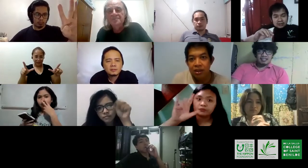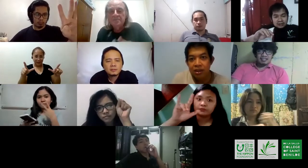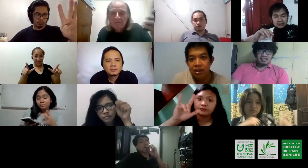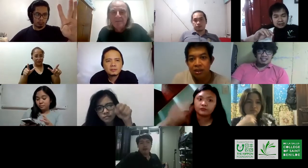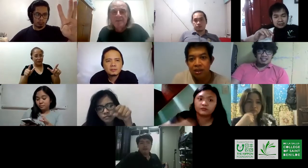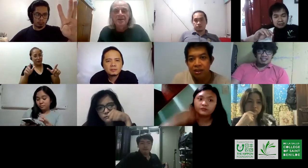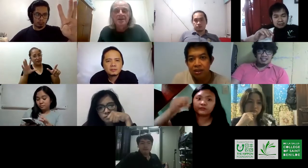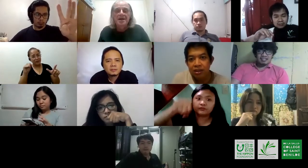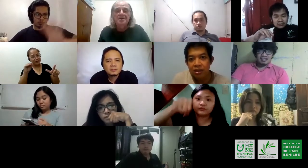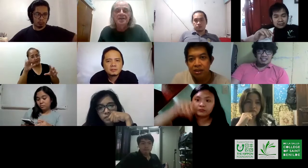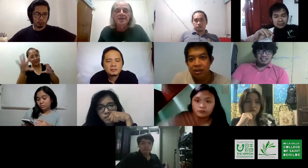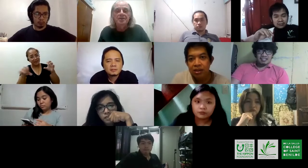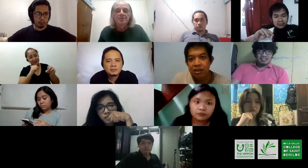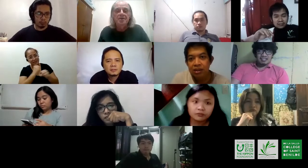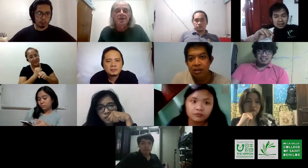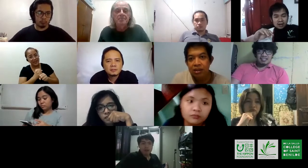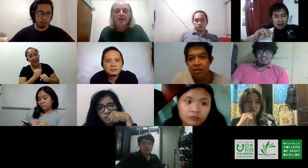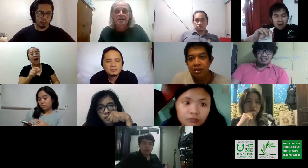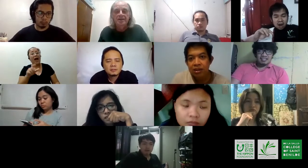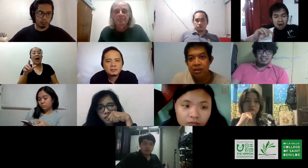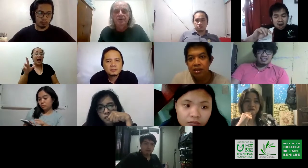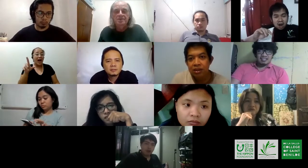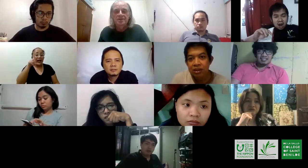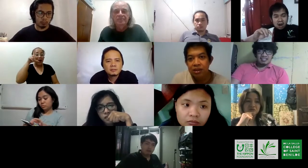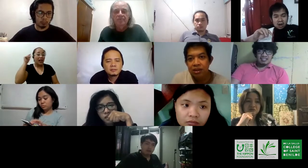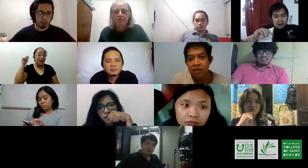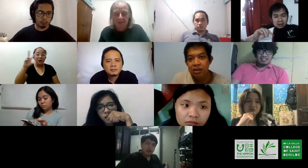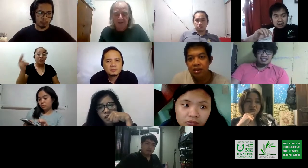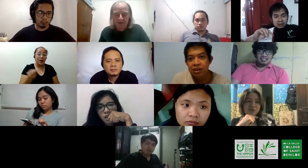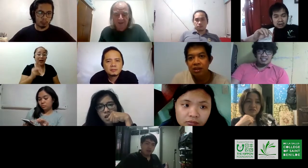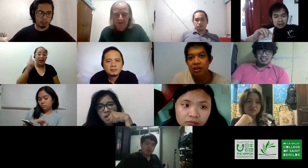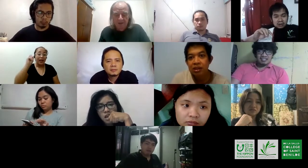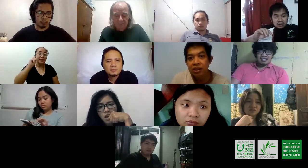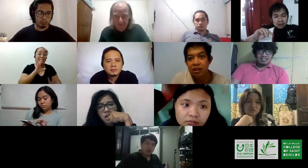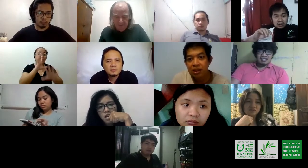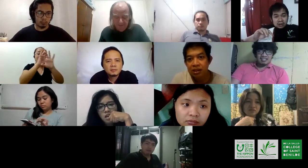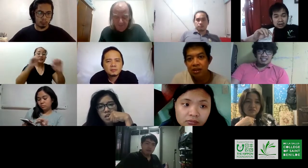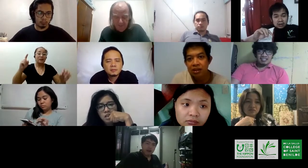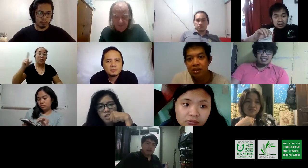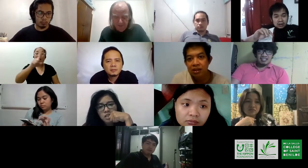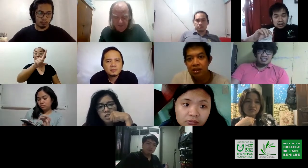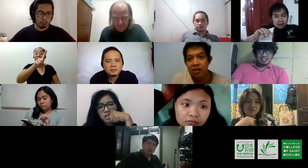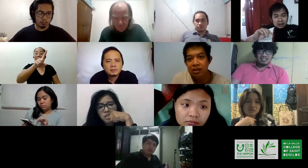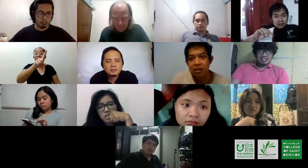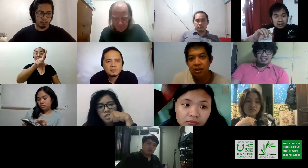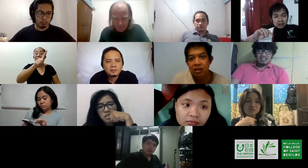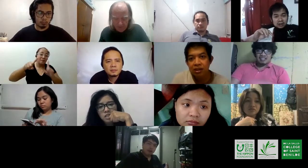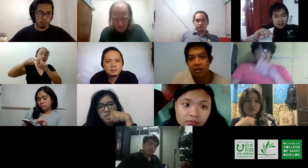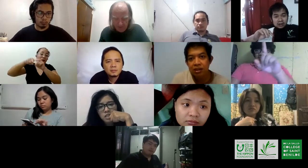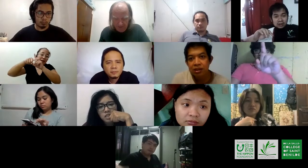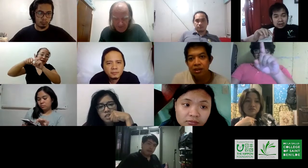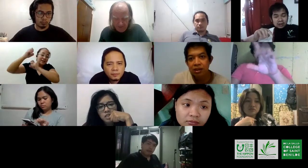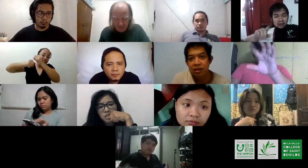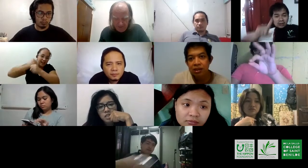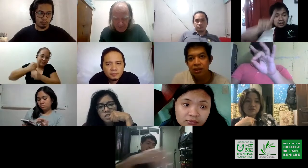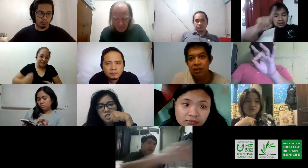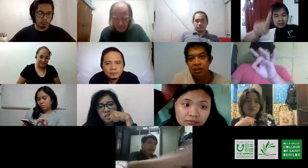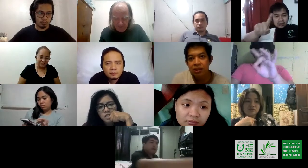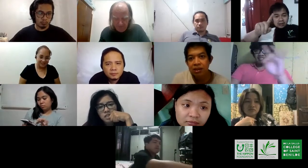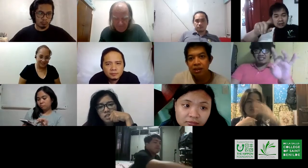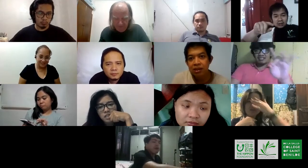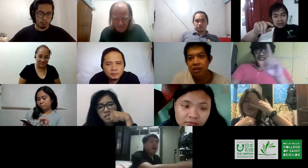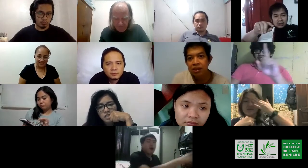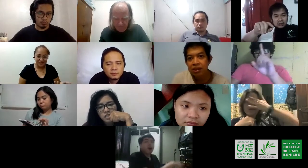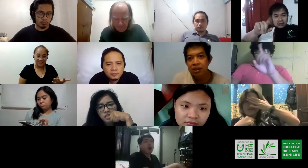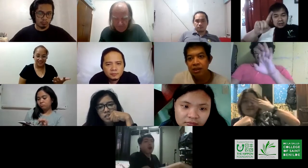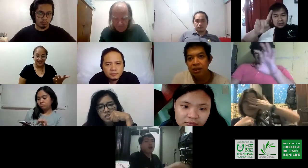years. People at Gallaudet have been talking about a deaf president for 100 and something years. This is why